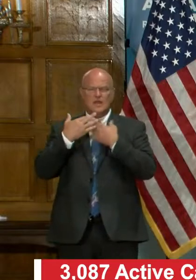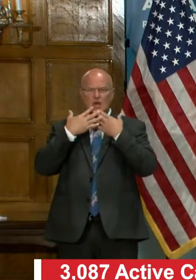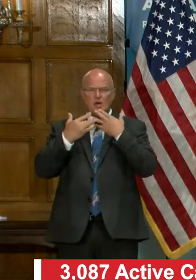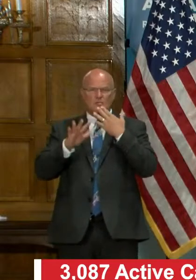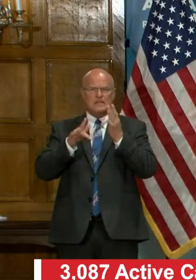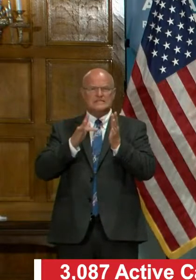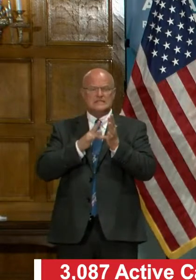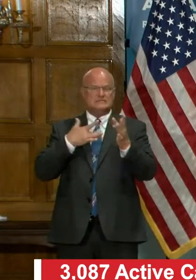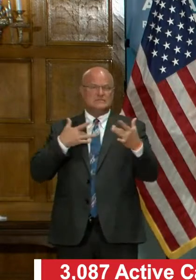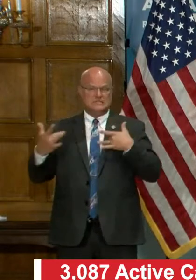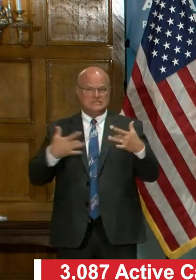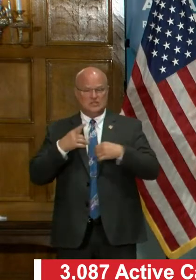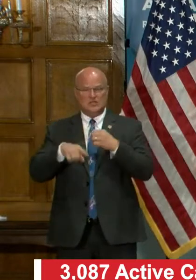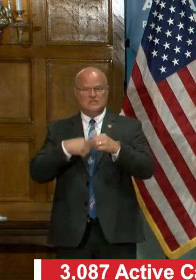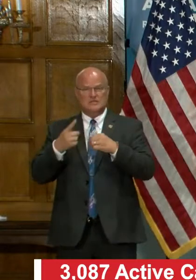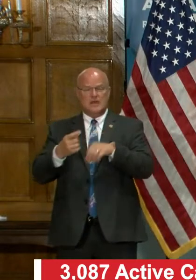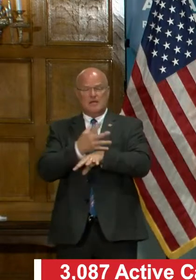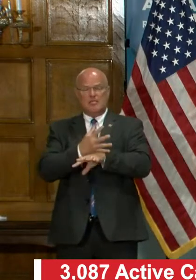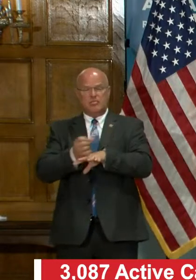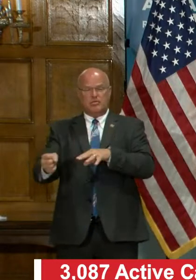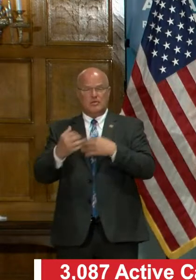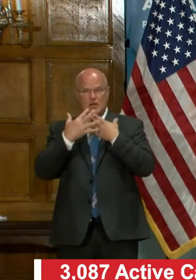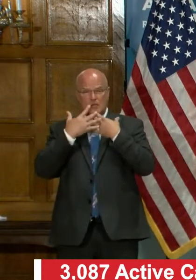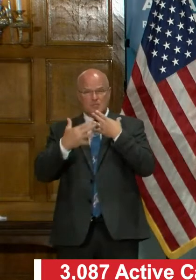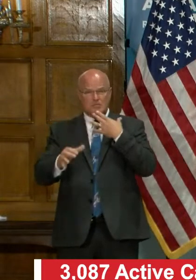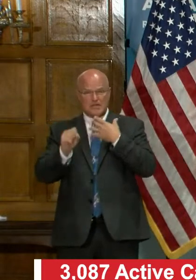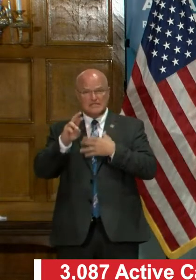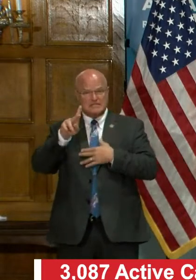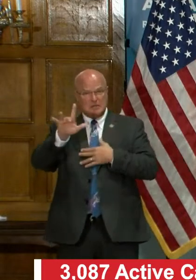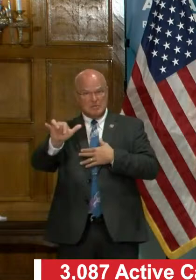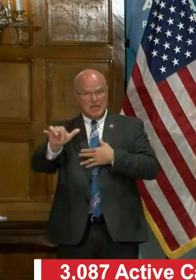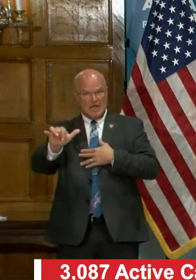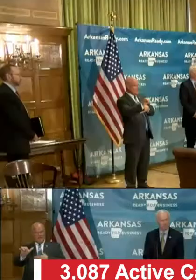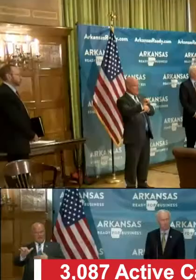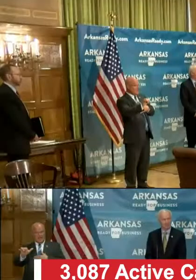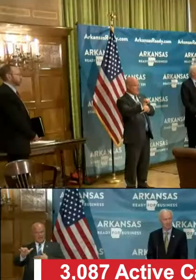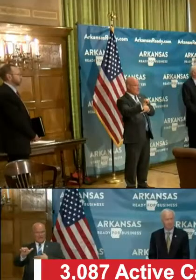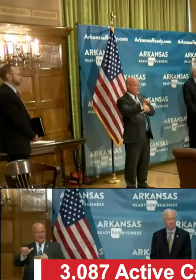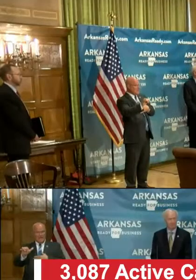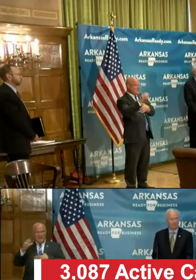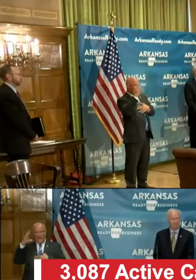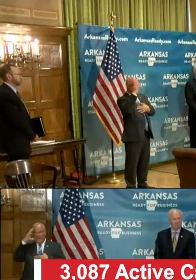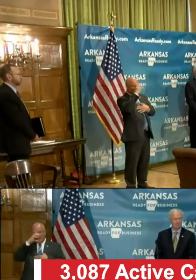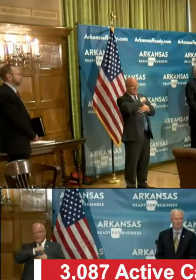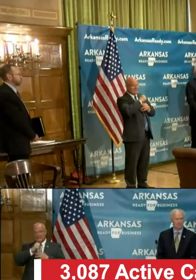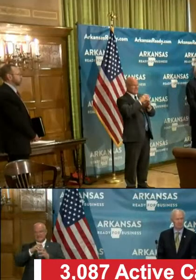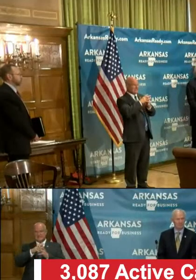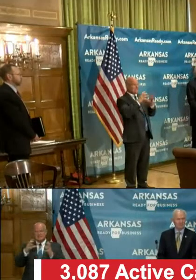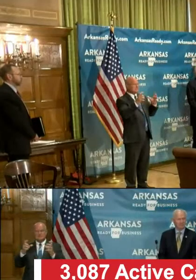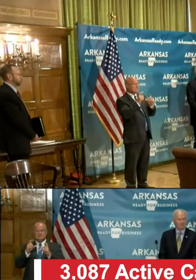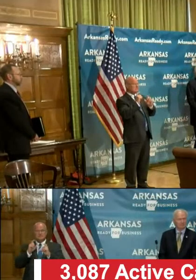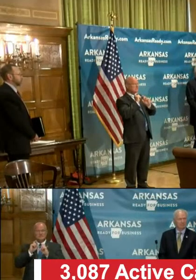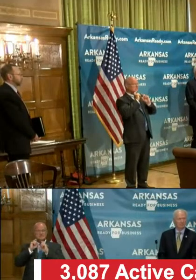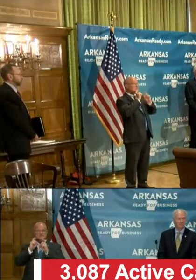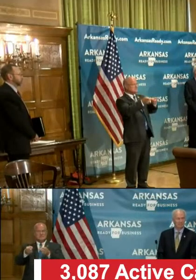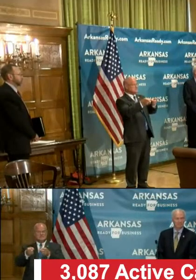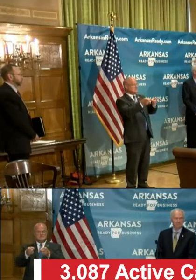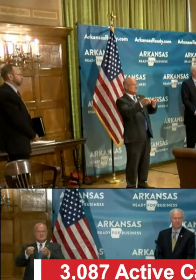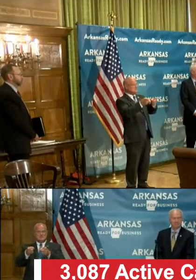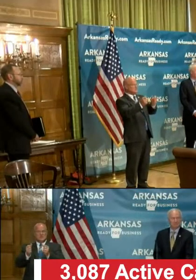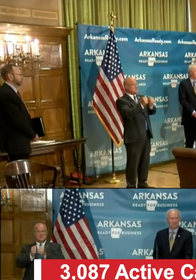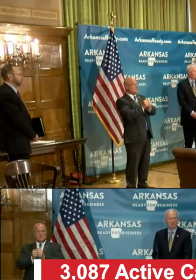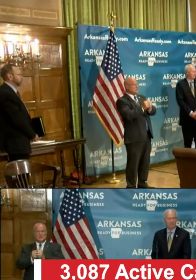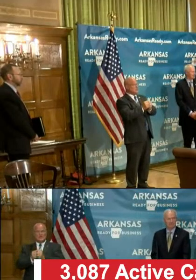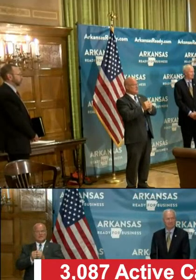were expressing concerns about running out of blood supply during the, unusual amount of blood donation cancelizations. With